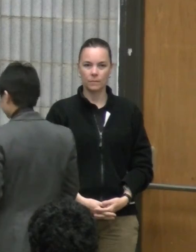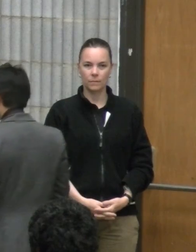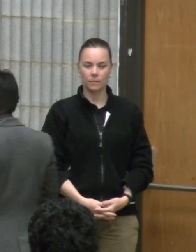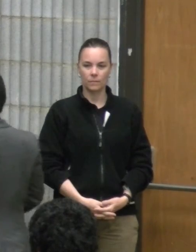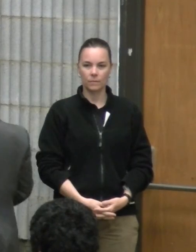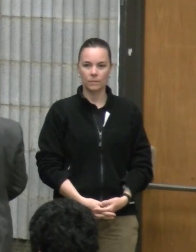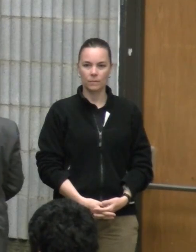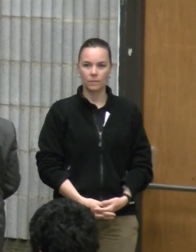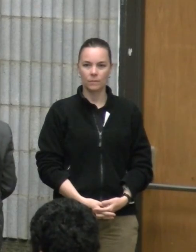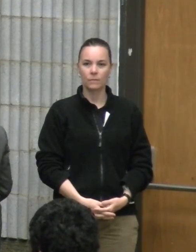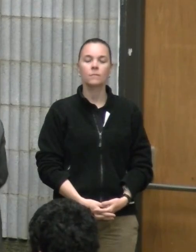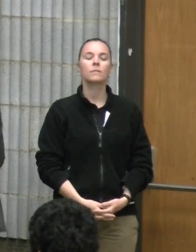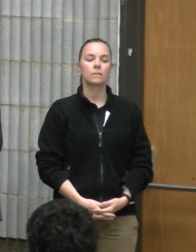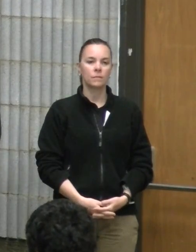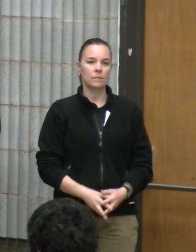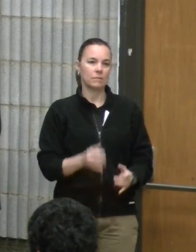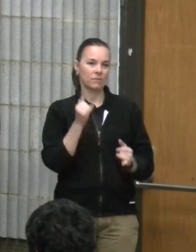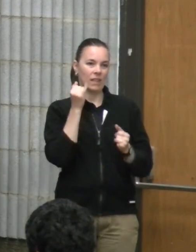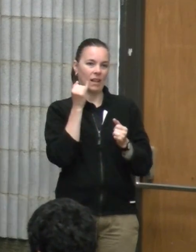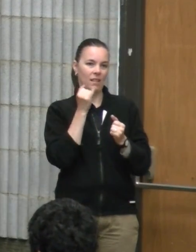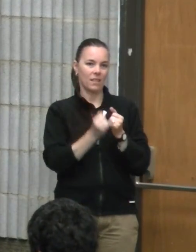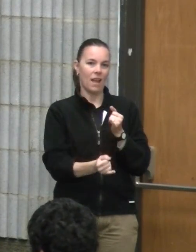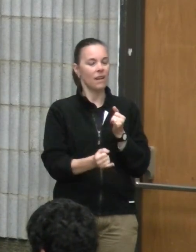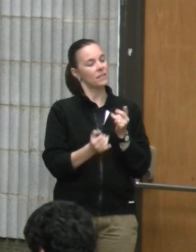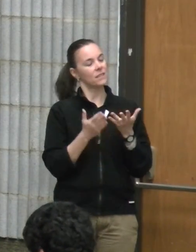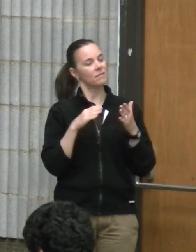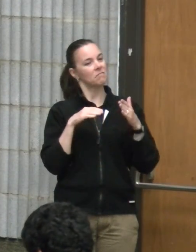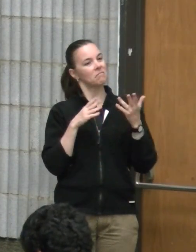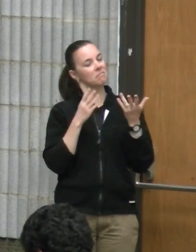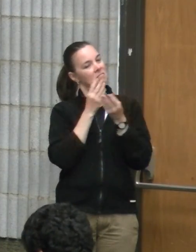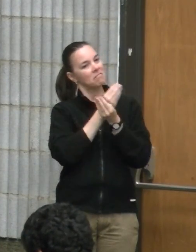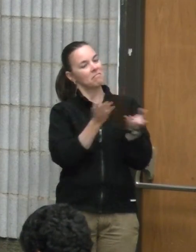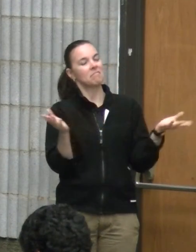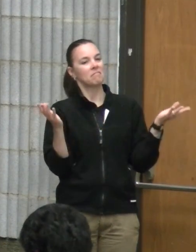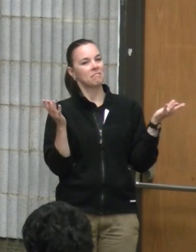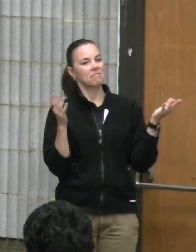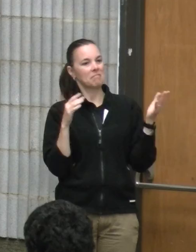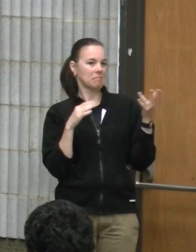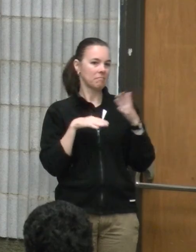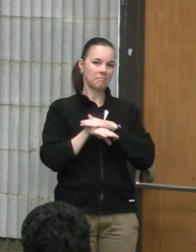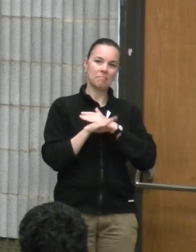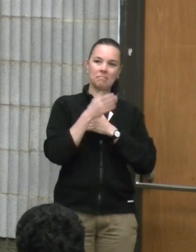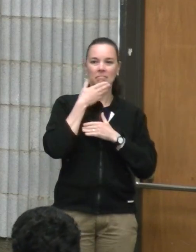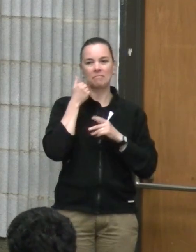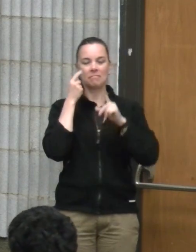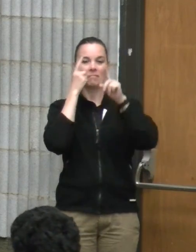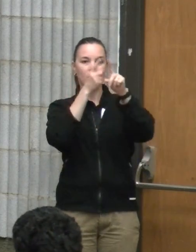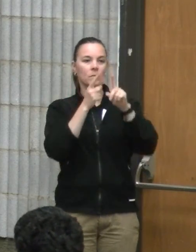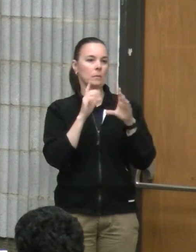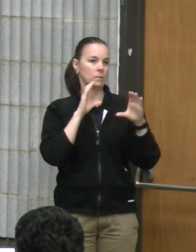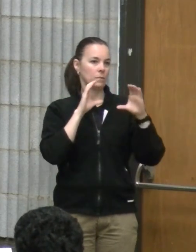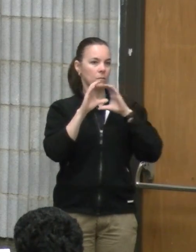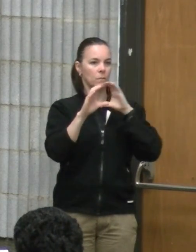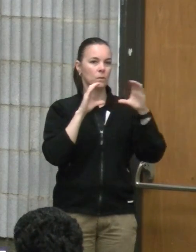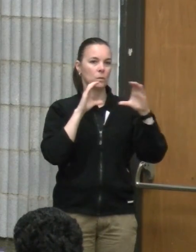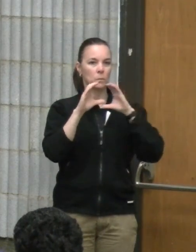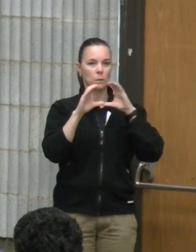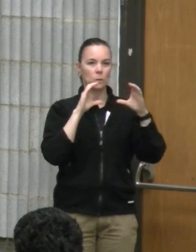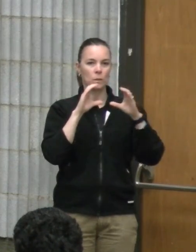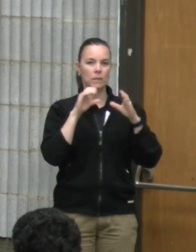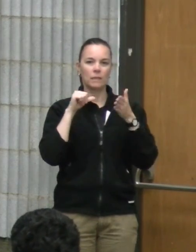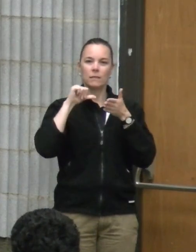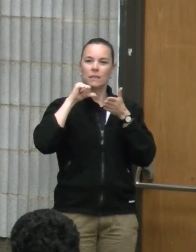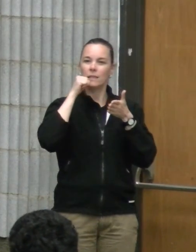Okay, so then we have one final thing to help make this conference more accessible. And that is our communication stickers. So you